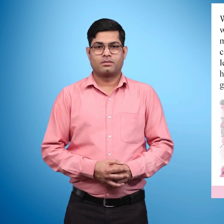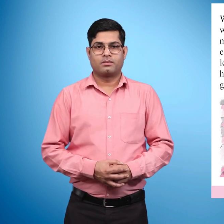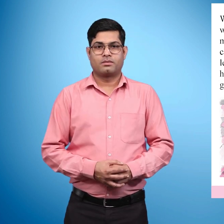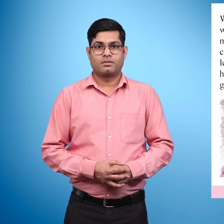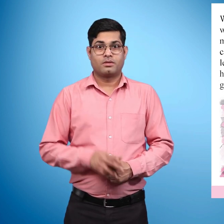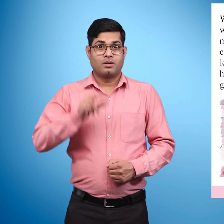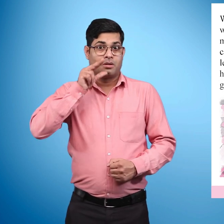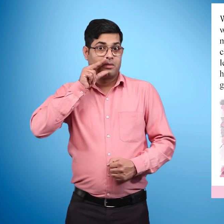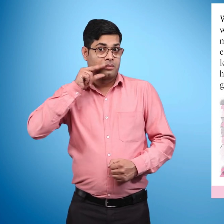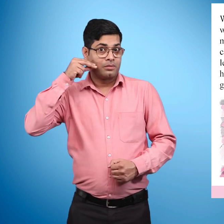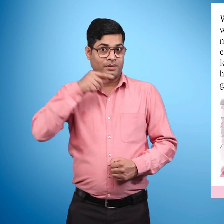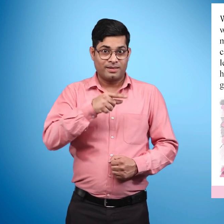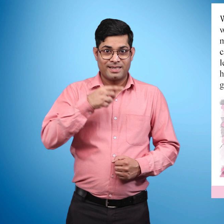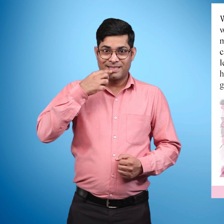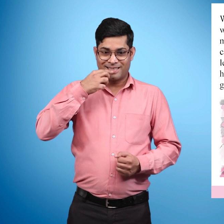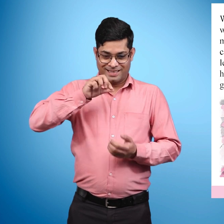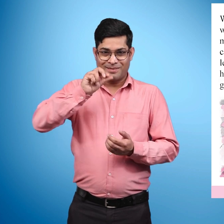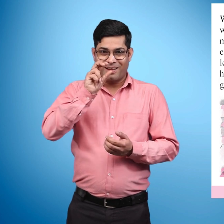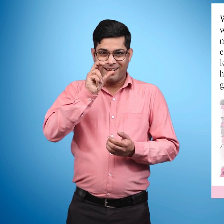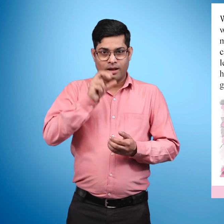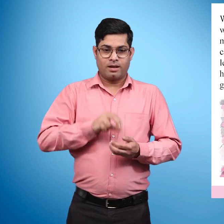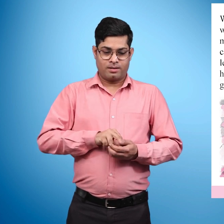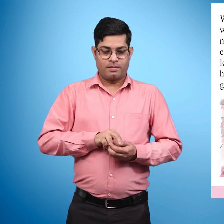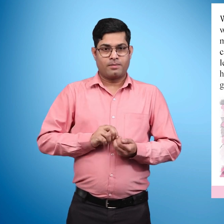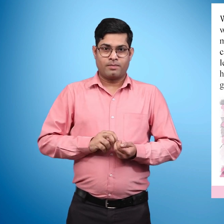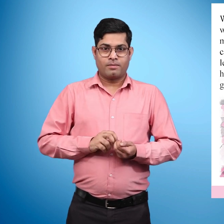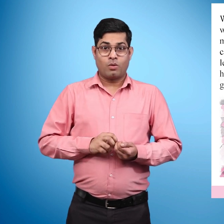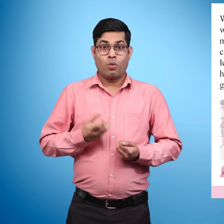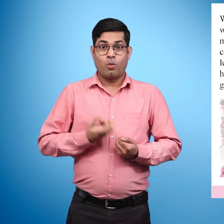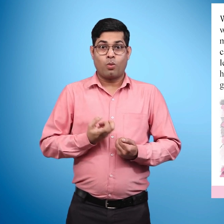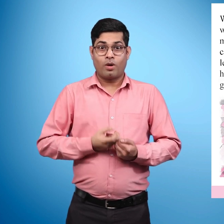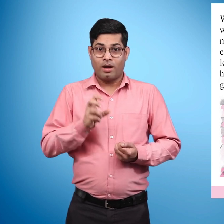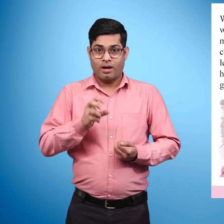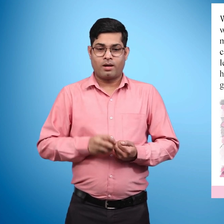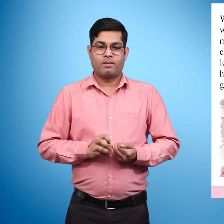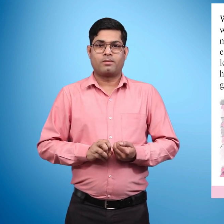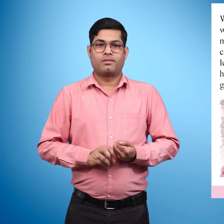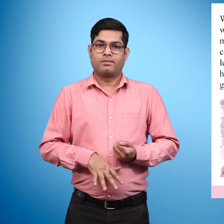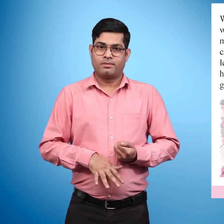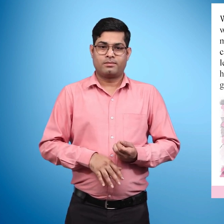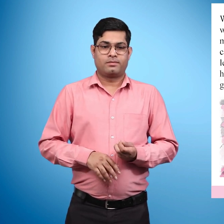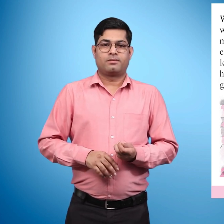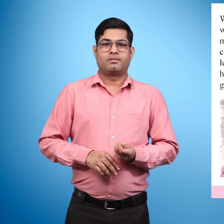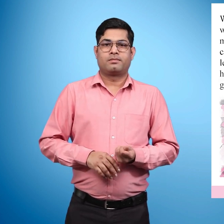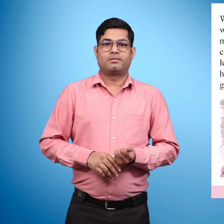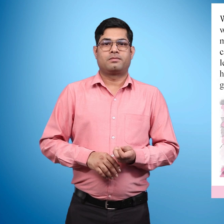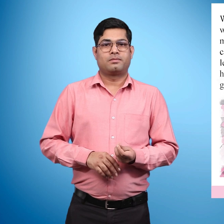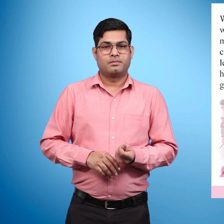So saying, Vijay Singh casually crumbled the lump of salt and let the stone drop in the